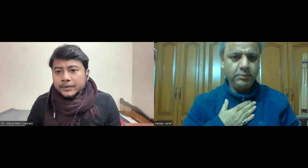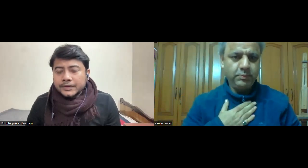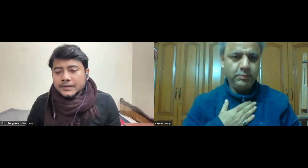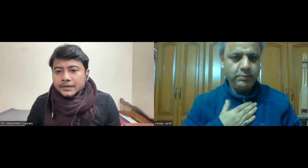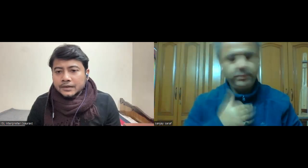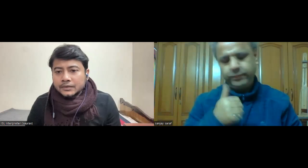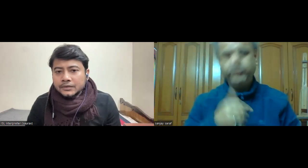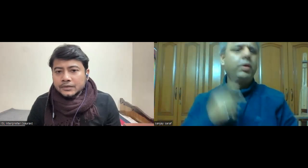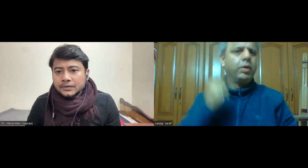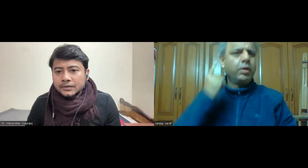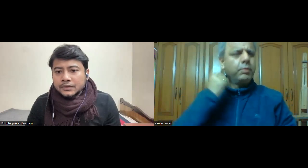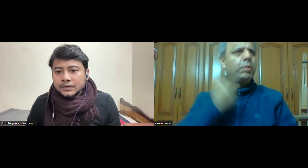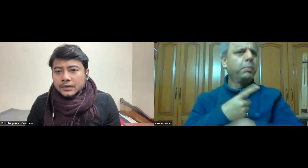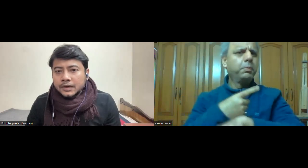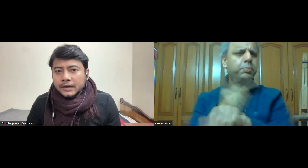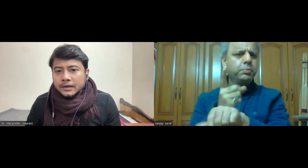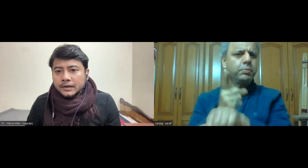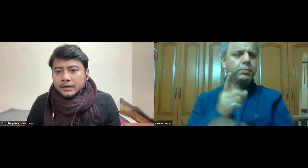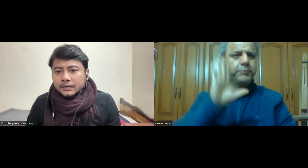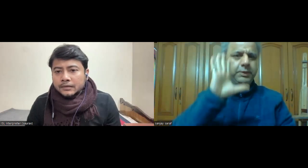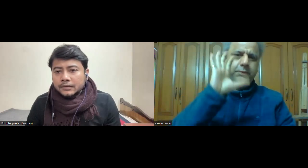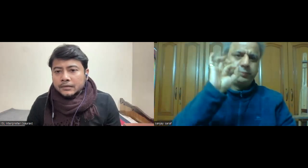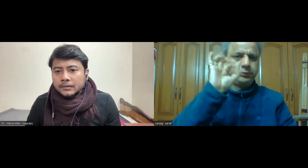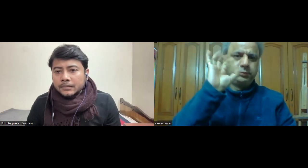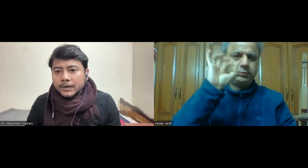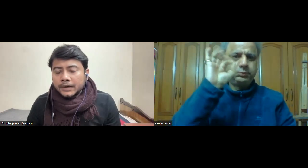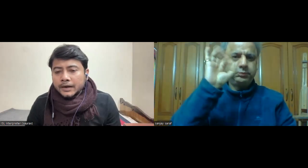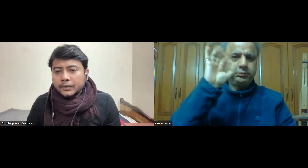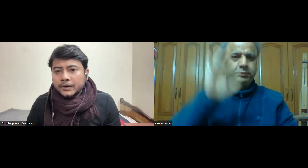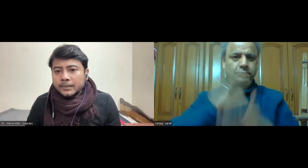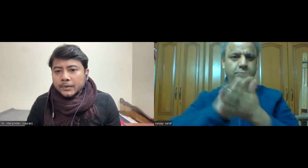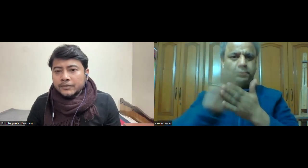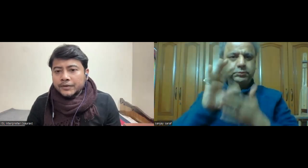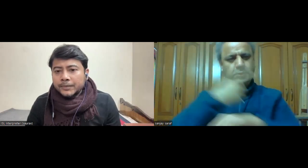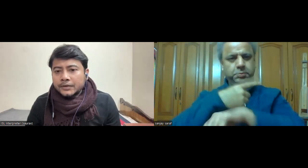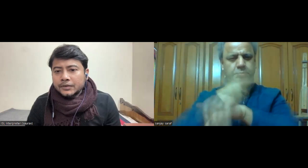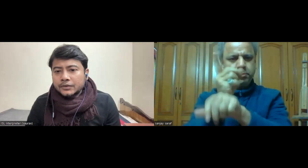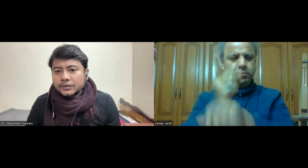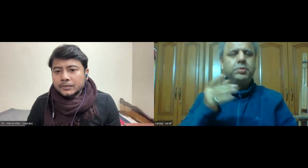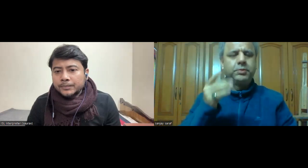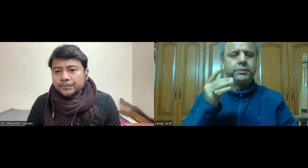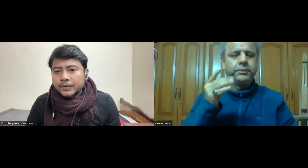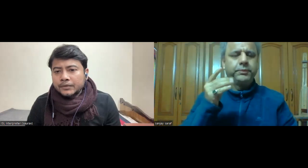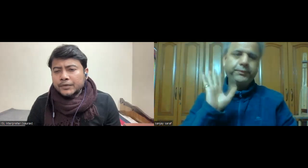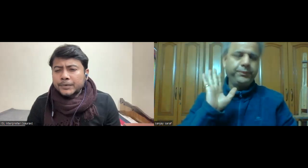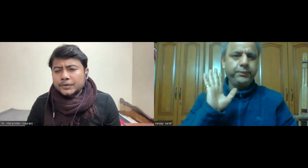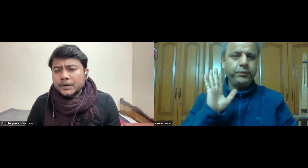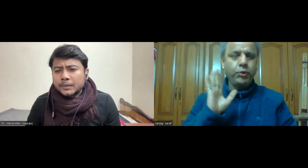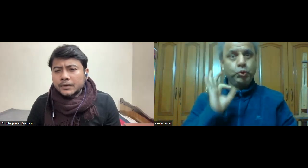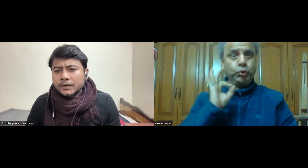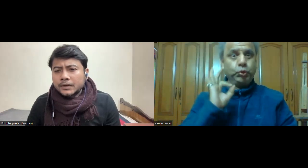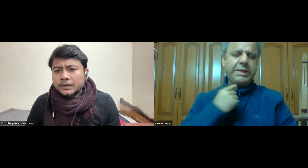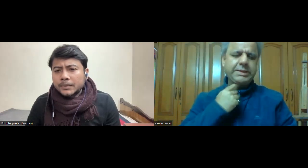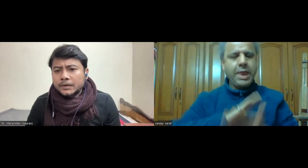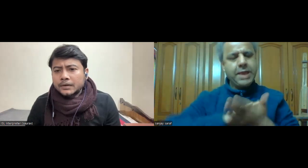I'm doing 16 rounds and but I do it in about 50 minutes or so, 50 minutes to an